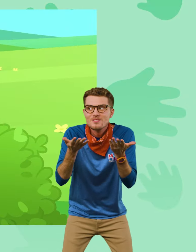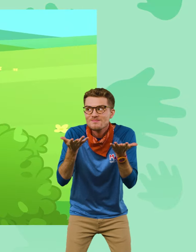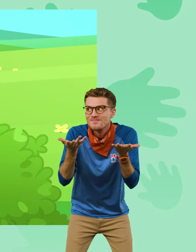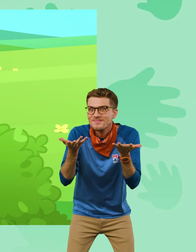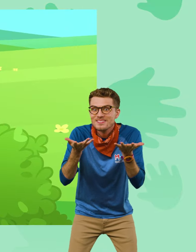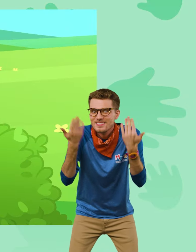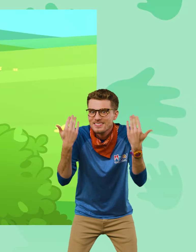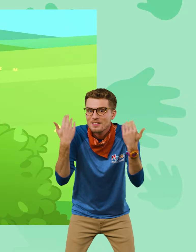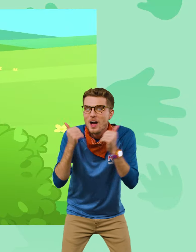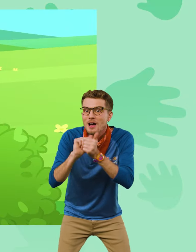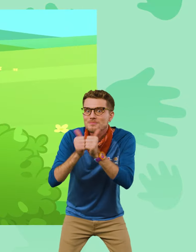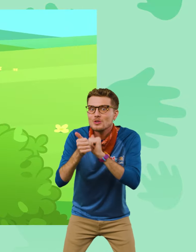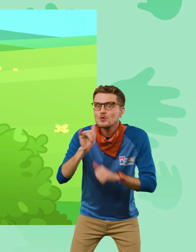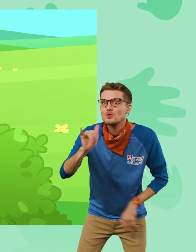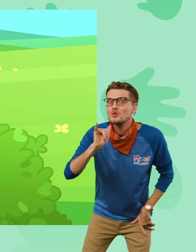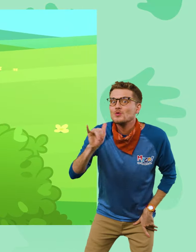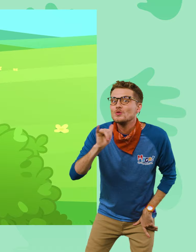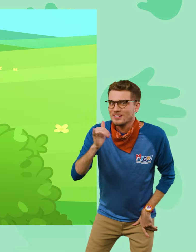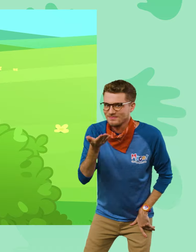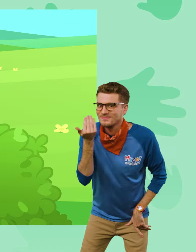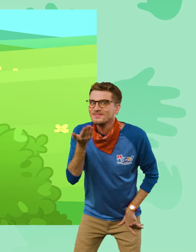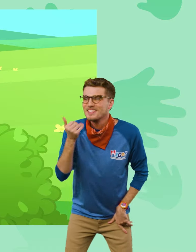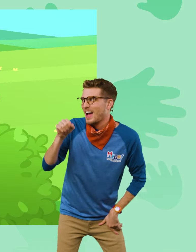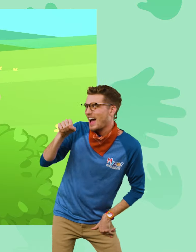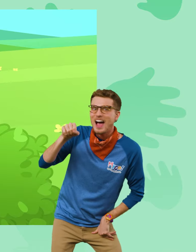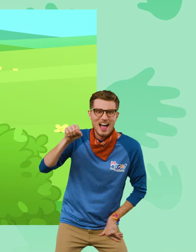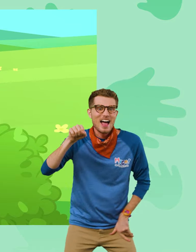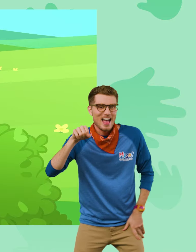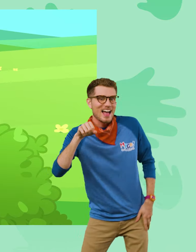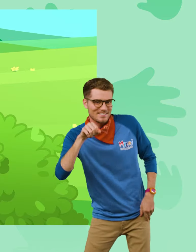Let's compete too, Yorn. Yeah!